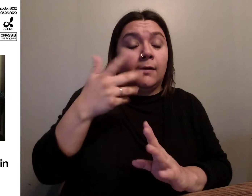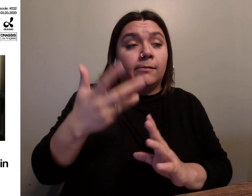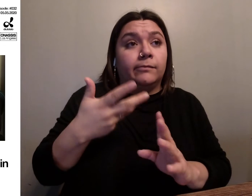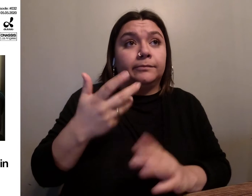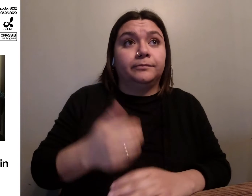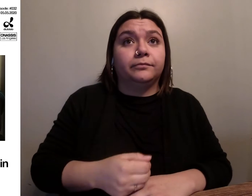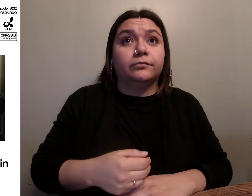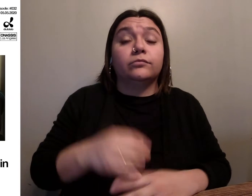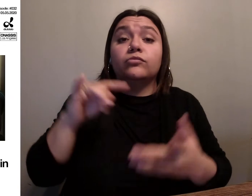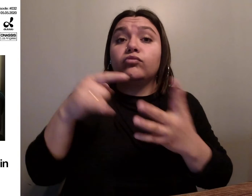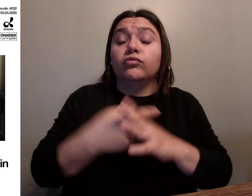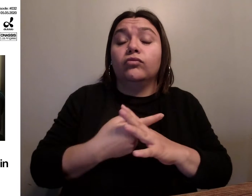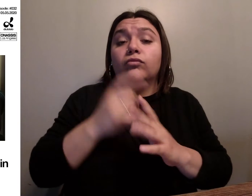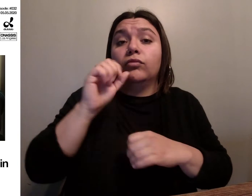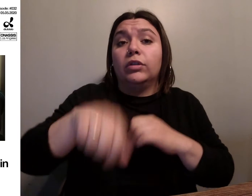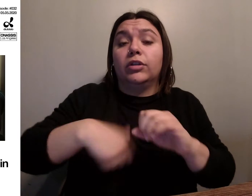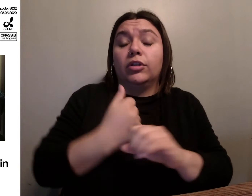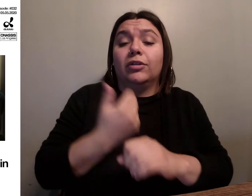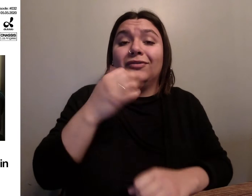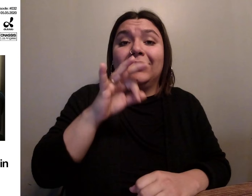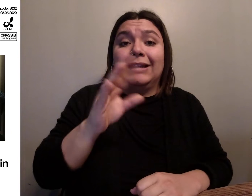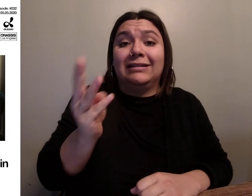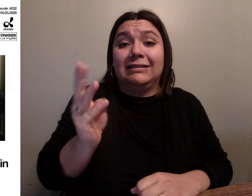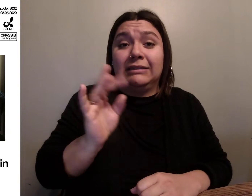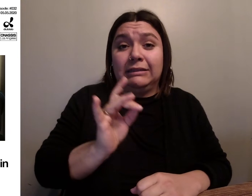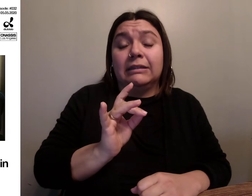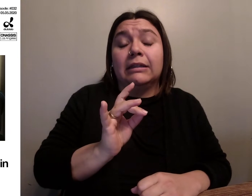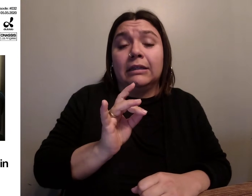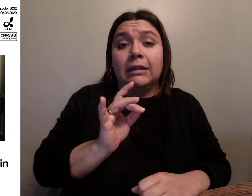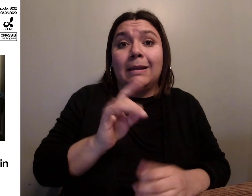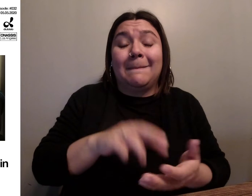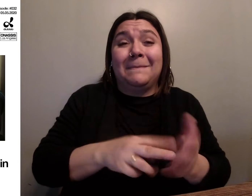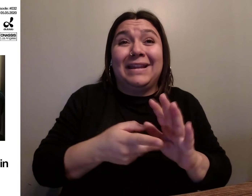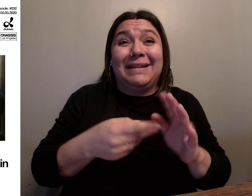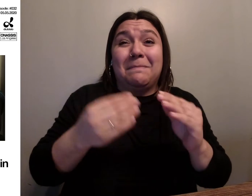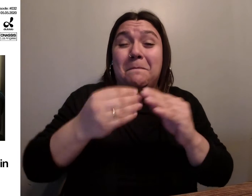over 50 years old. And what I lost was